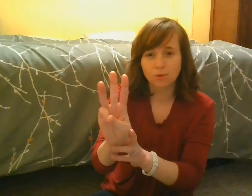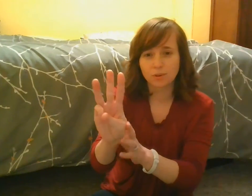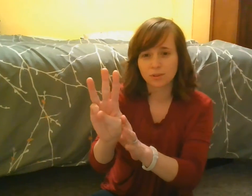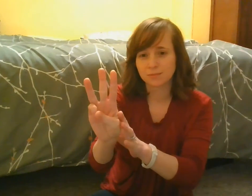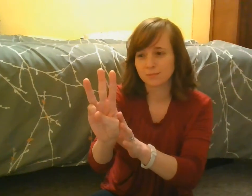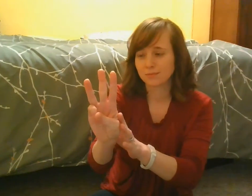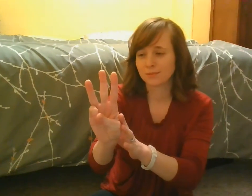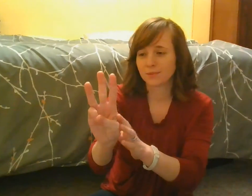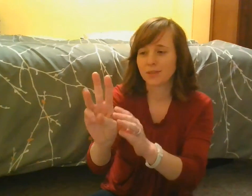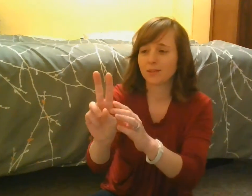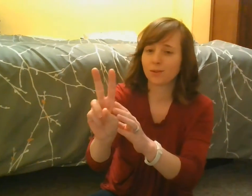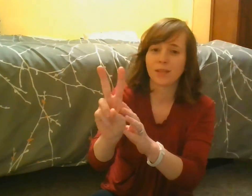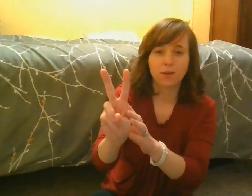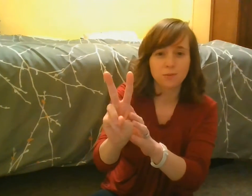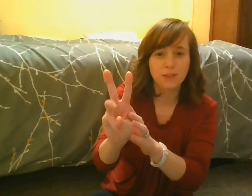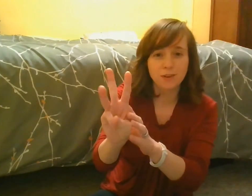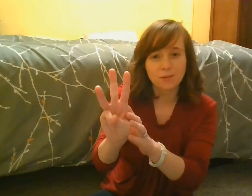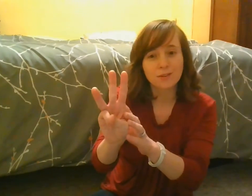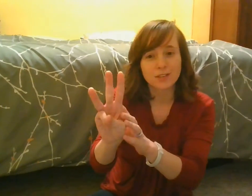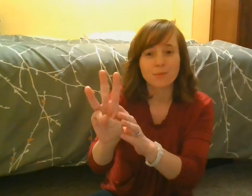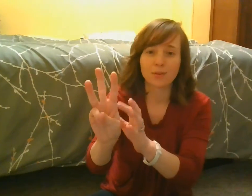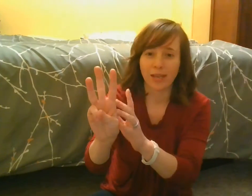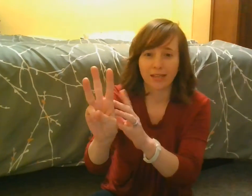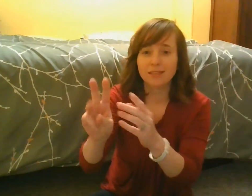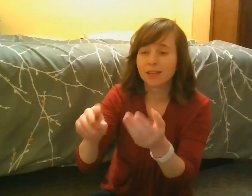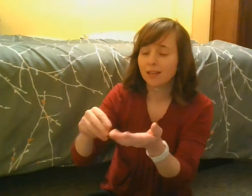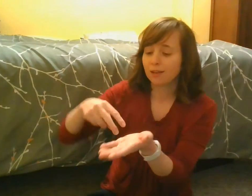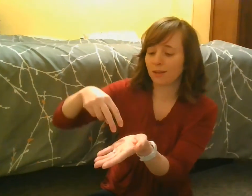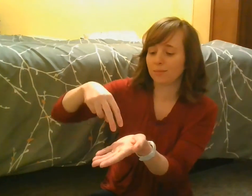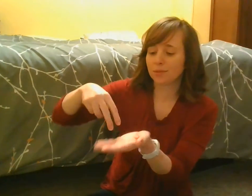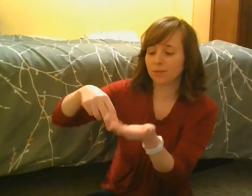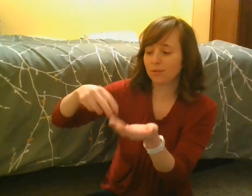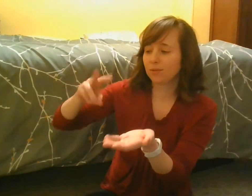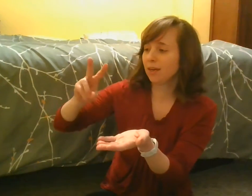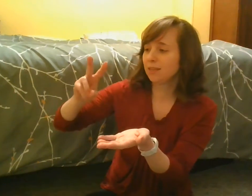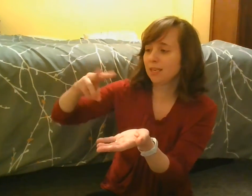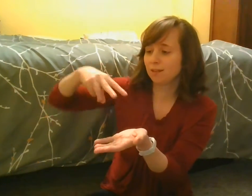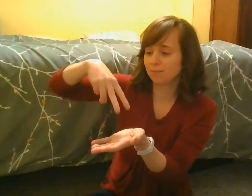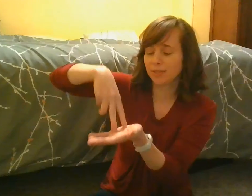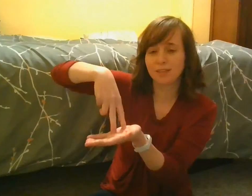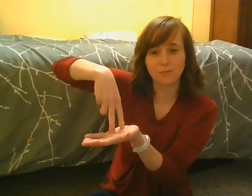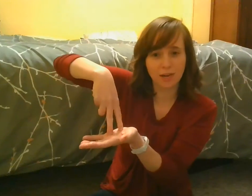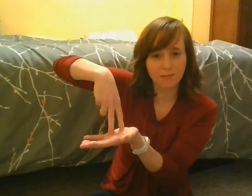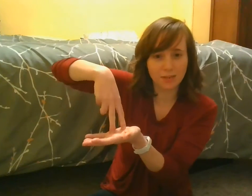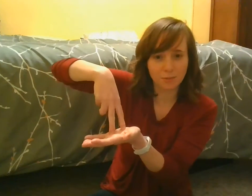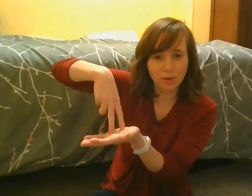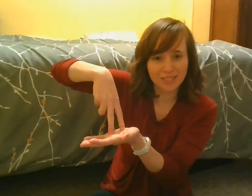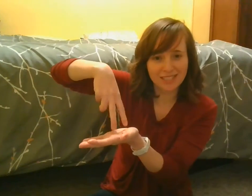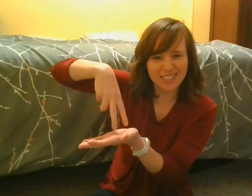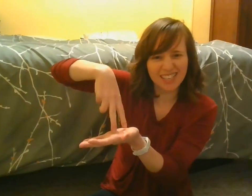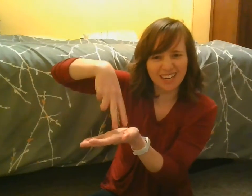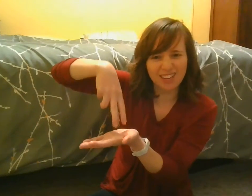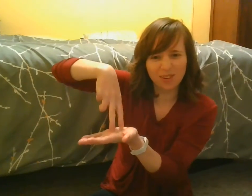or, okay, letter V or letter W hands. So you kind of take them, like if you have like a person standing right